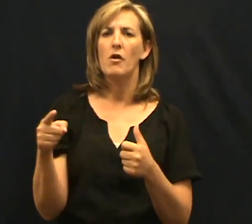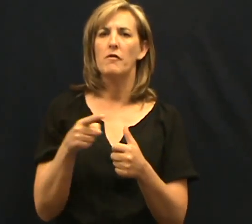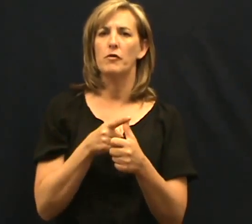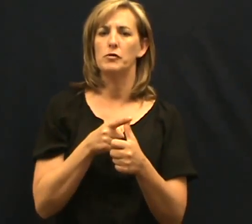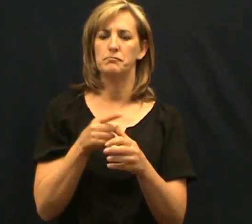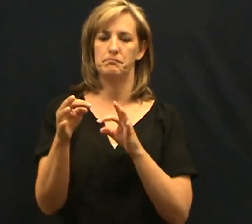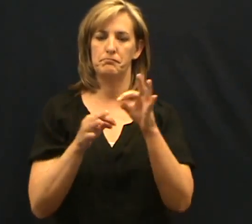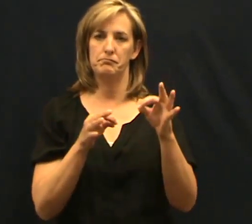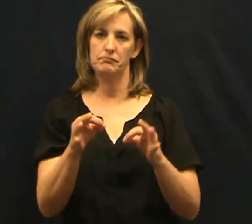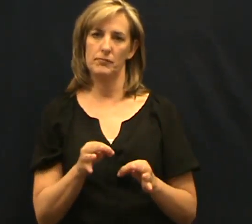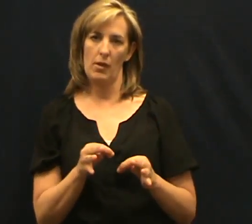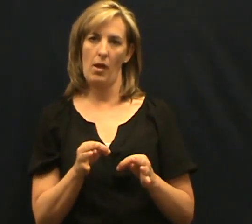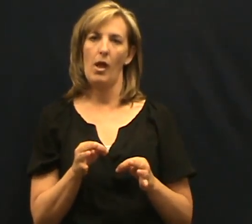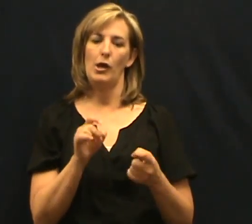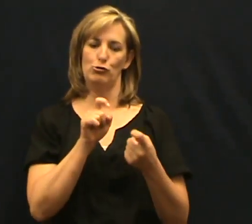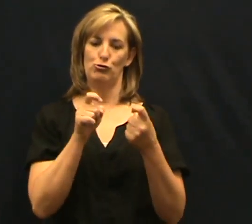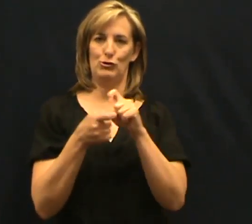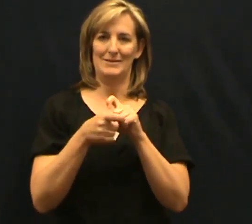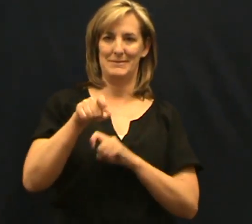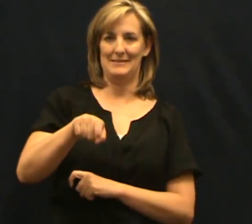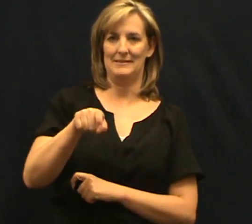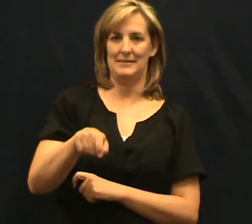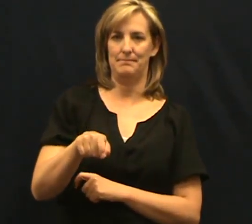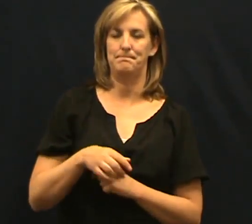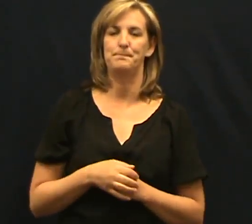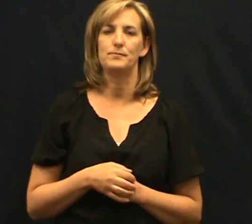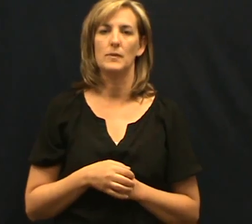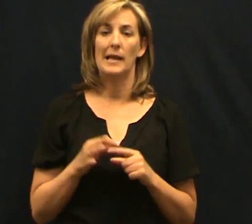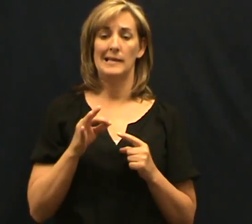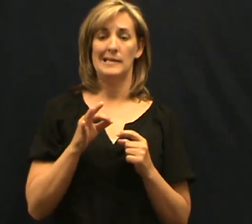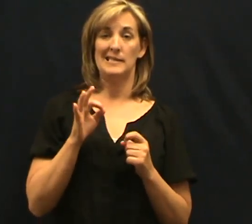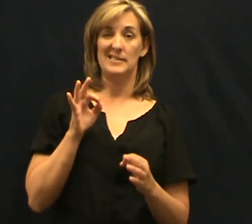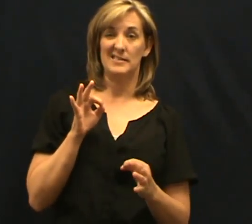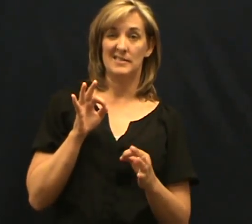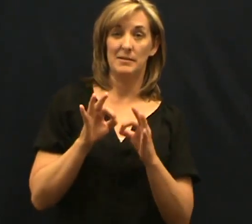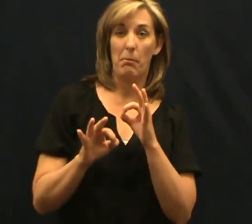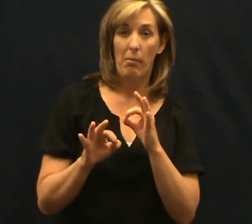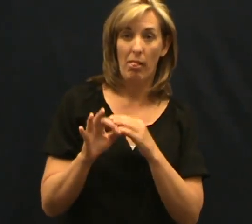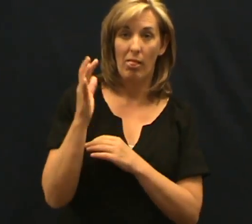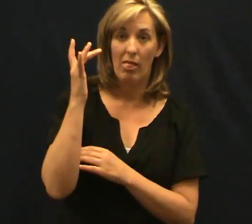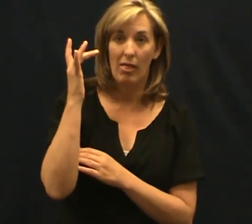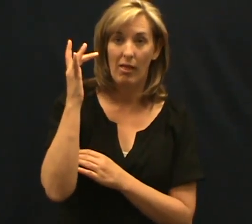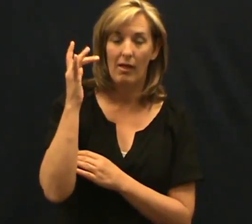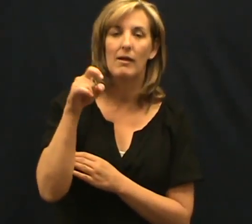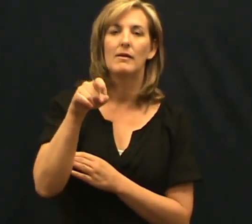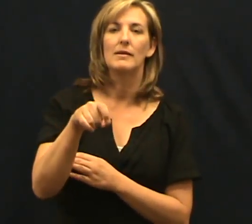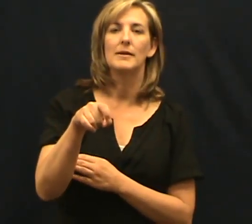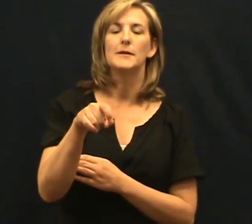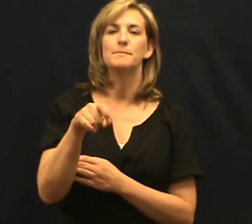needed. The most simple explanation for why adjustments are needed is because we